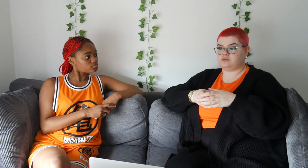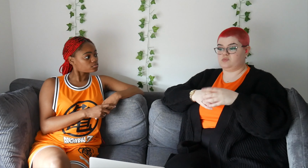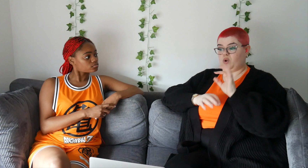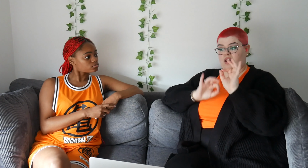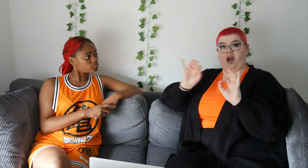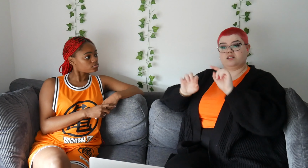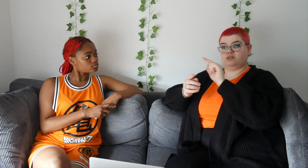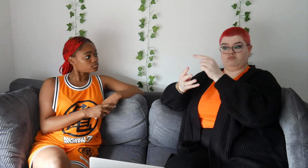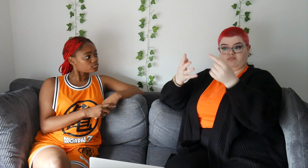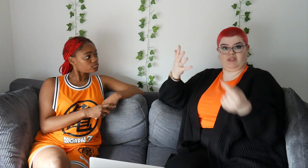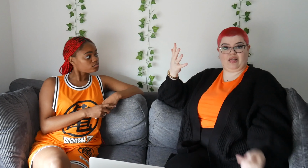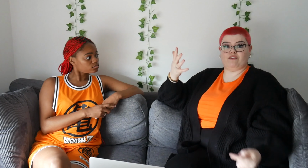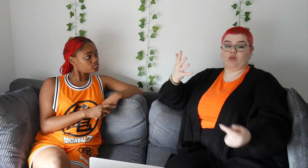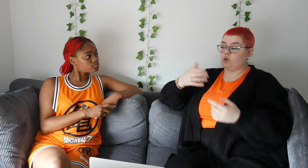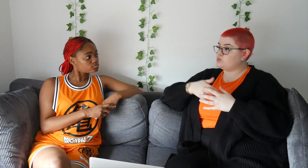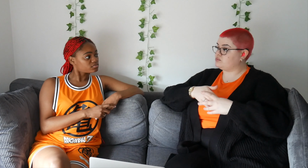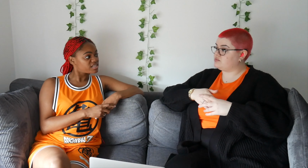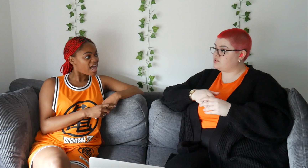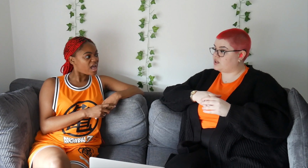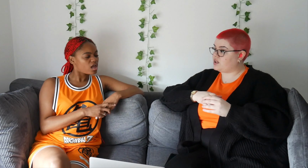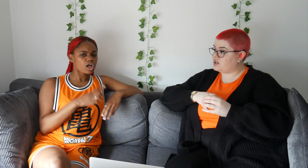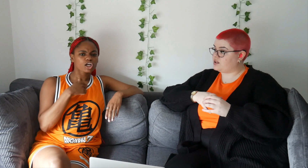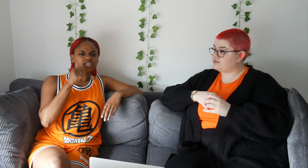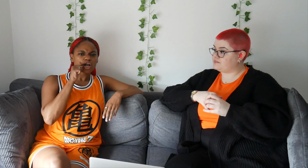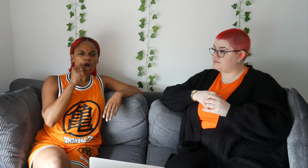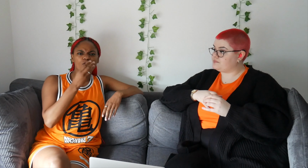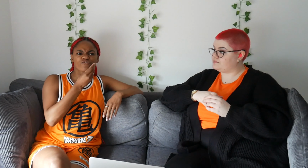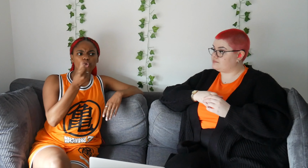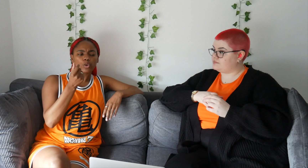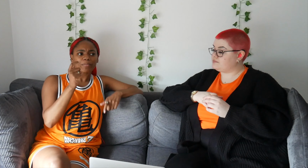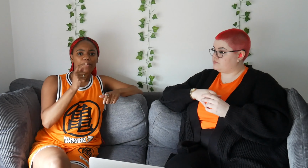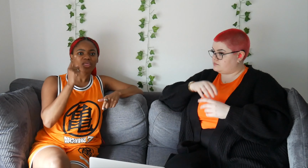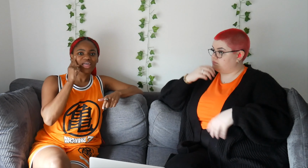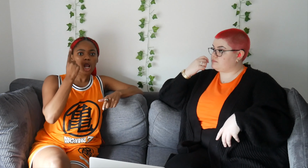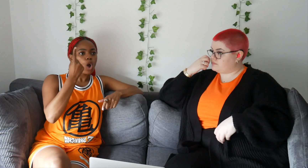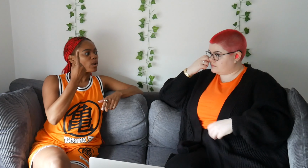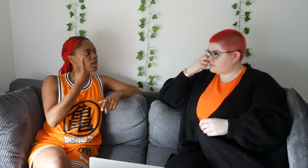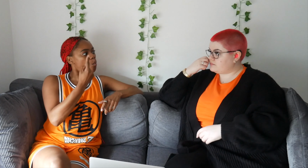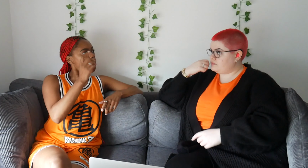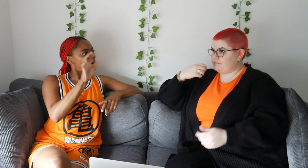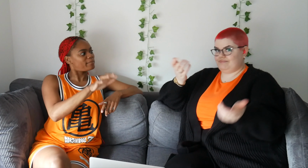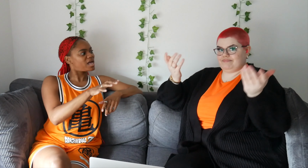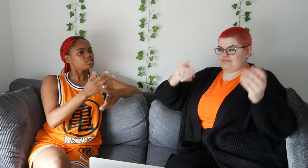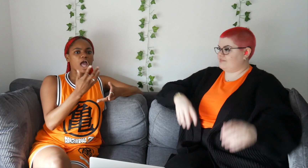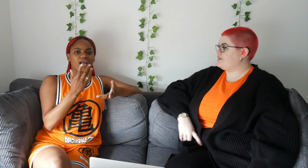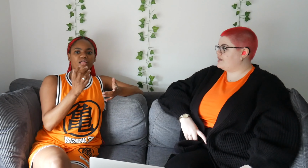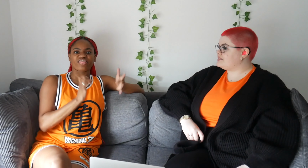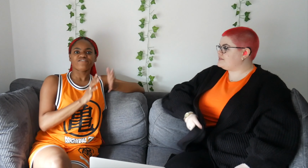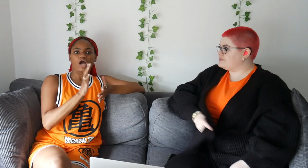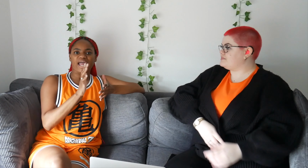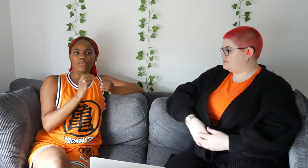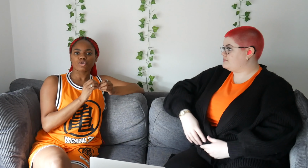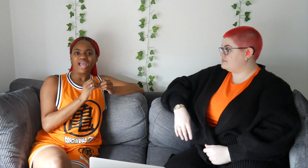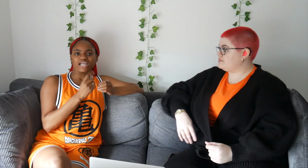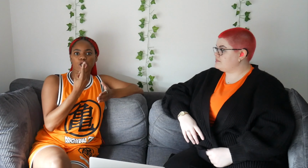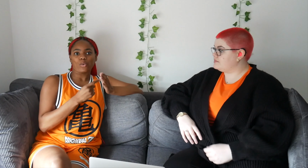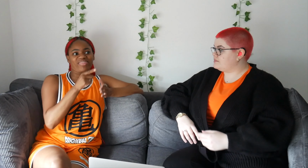can provide it. You can ask them as well. Yeah, because I know quite a few people think only one place, like the fire brigade, offer